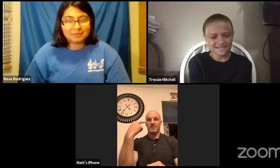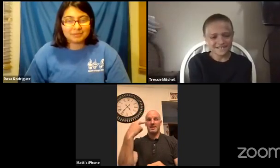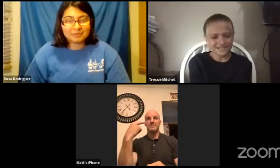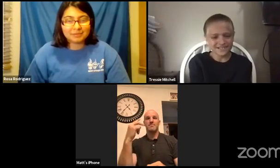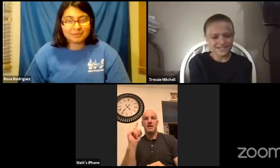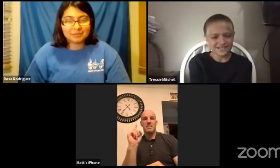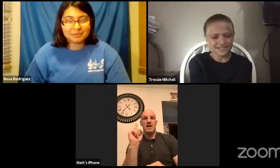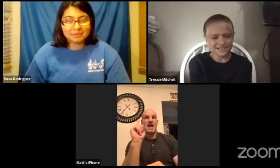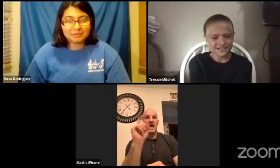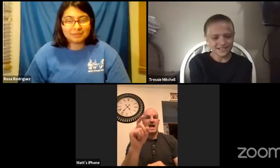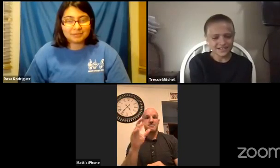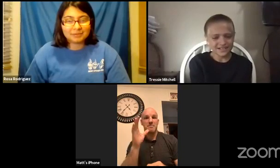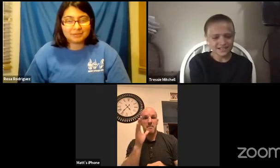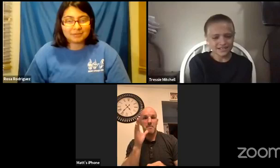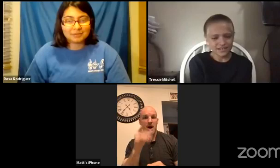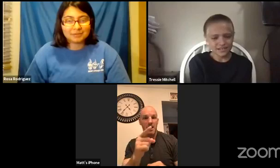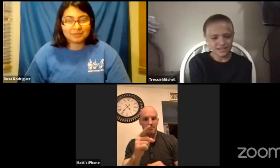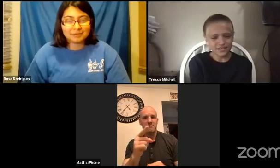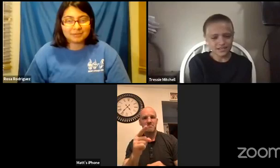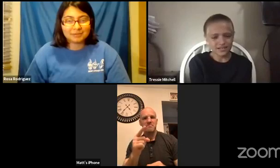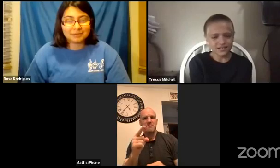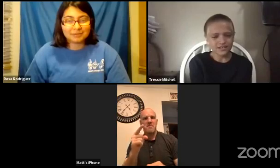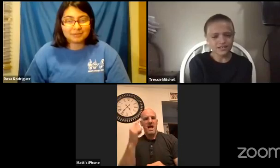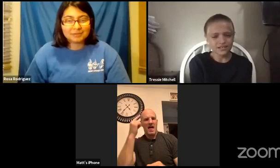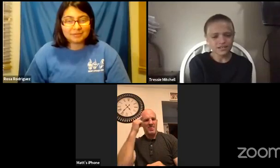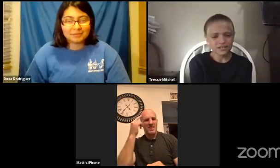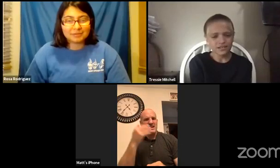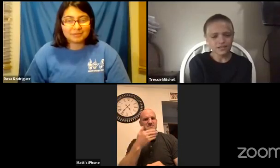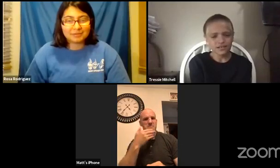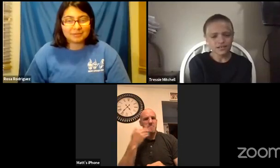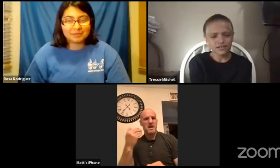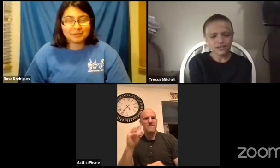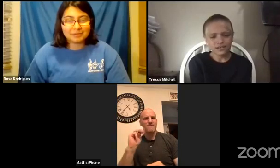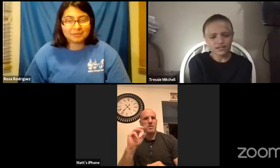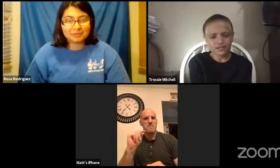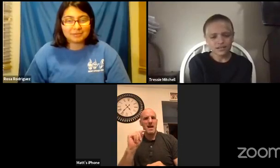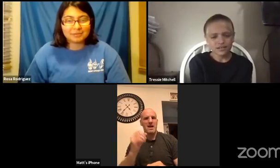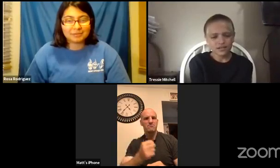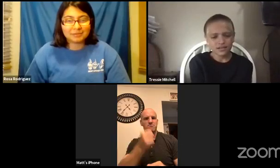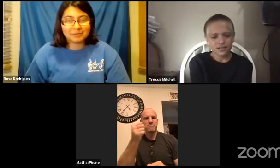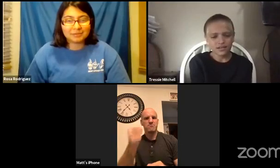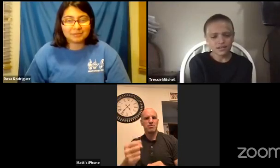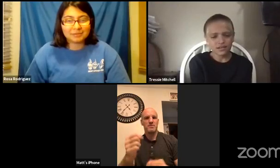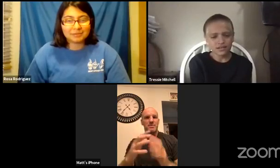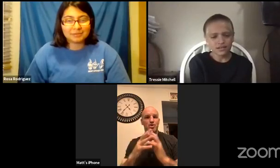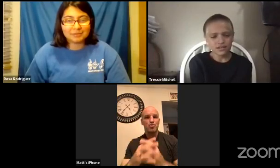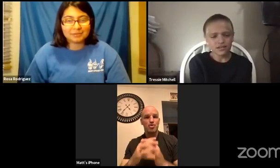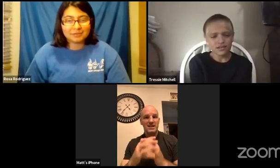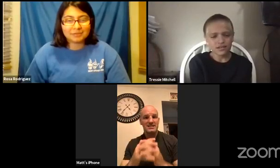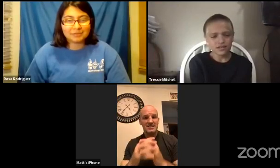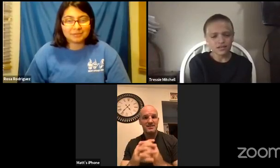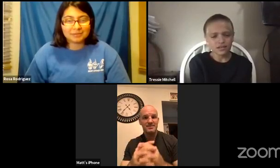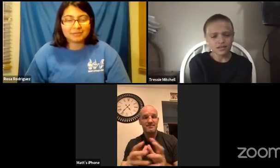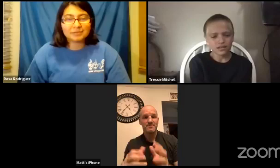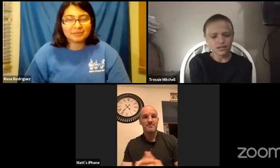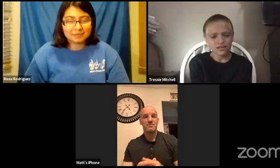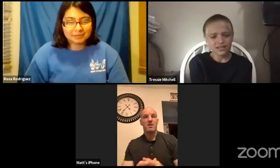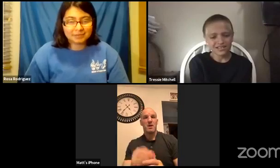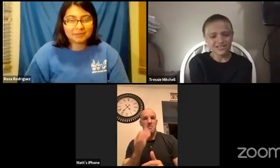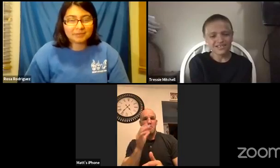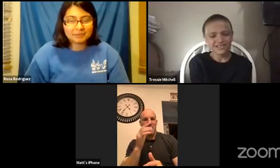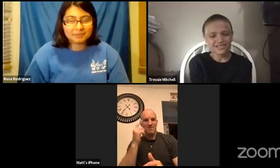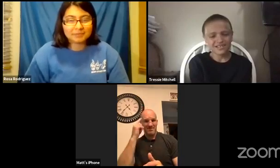tried, um, and that's when my stepfather and my mother came to the realization that it might